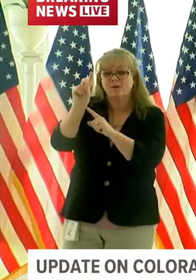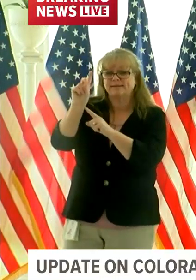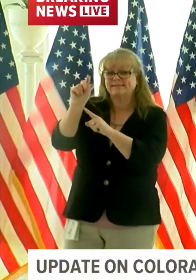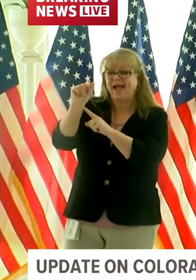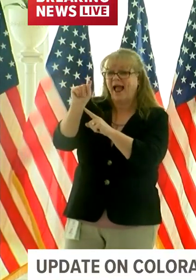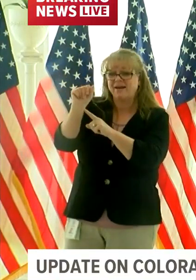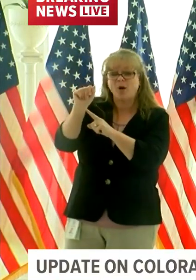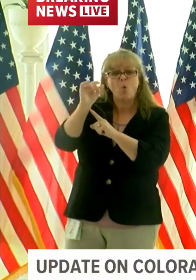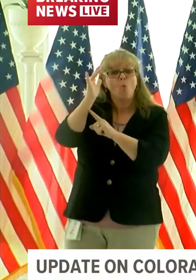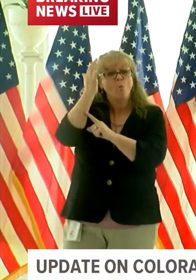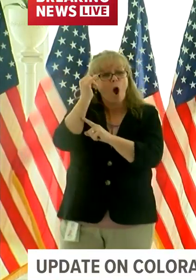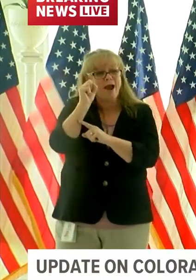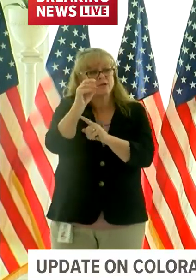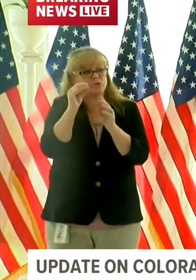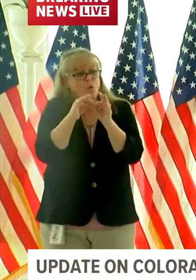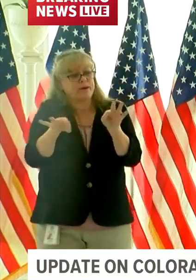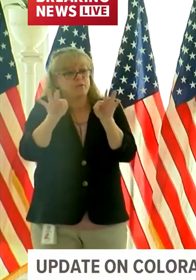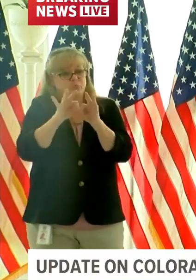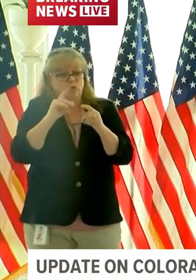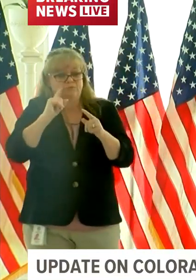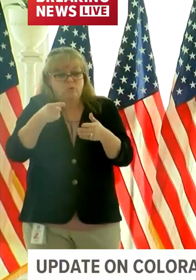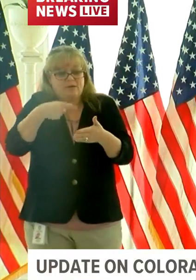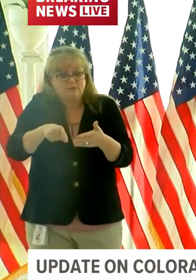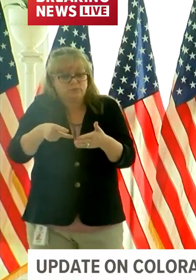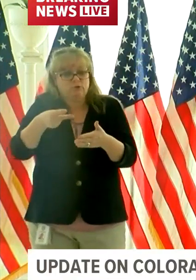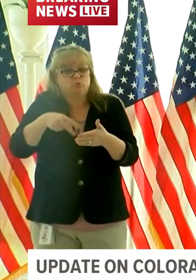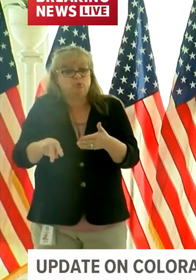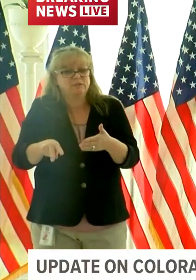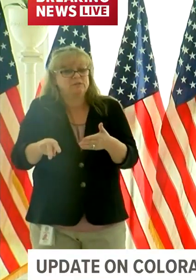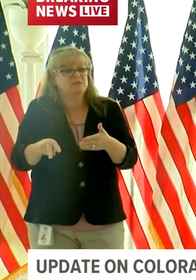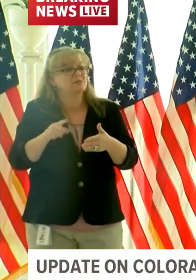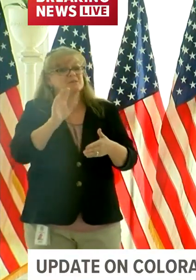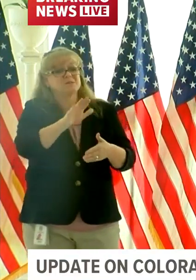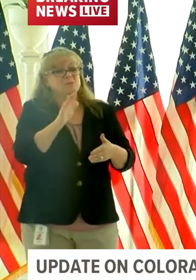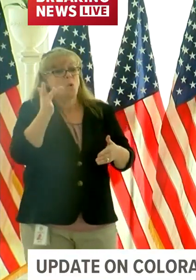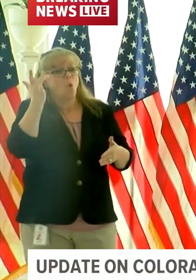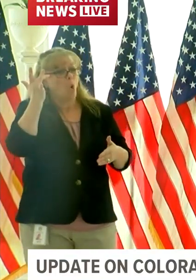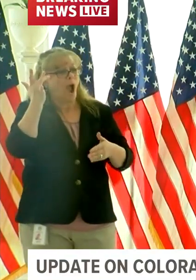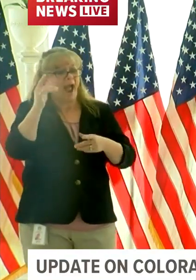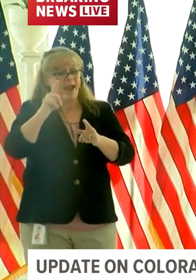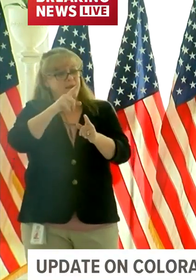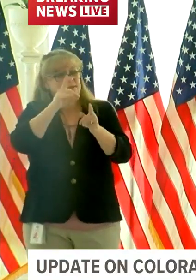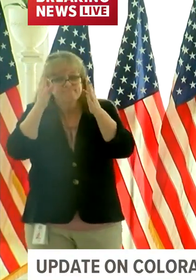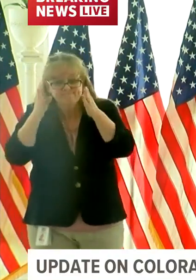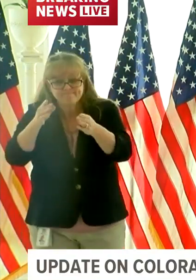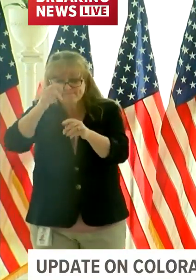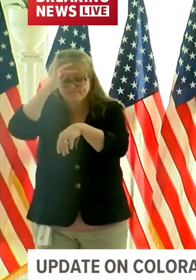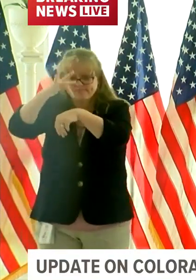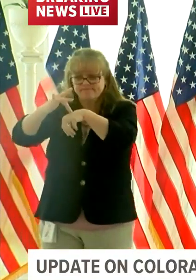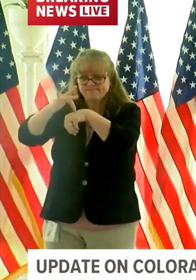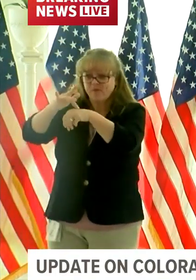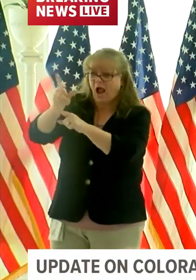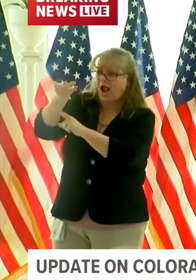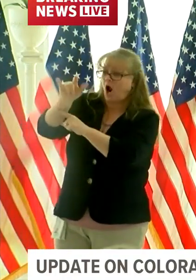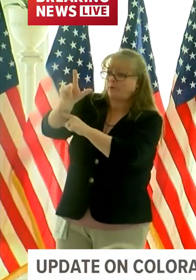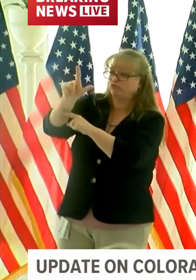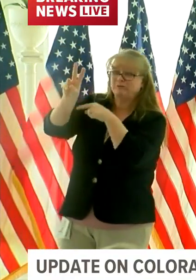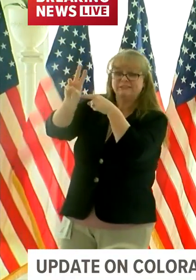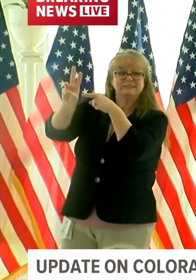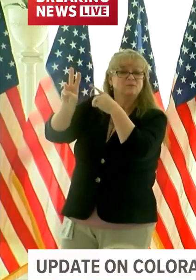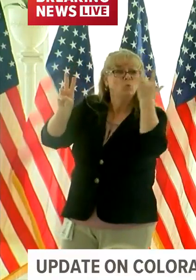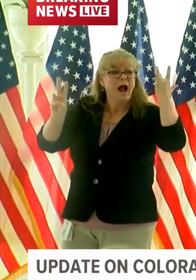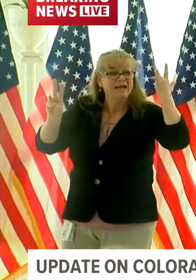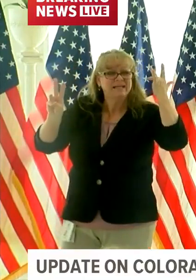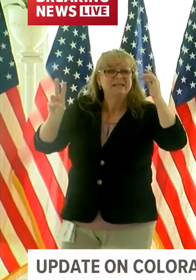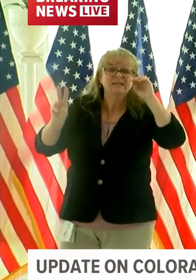about how you came on April 26th as the date to end stay-at-home order? What was the thinking behind that? Was it arbitrary? Was it... The reason that the